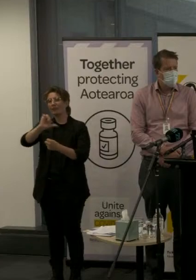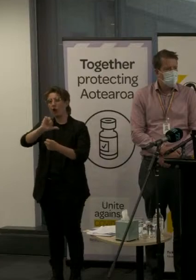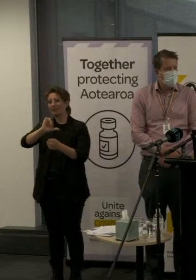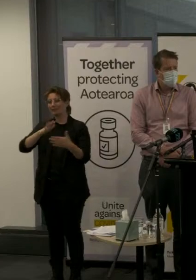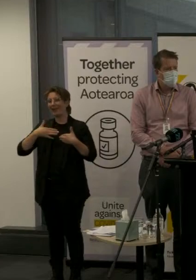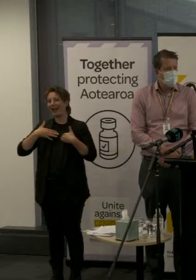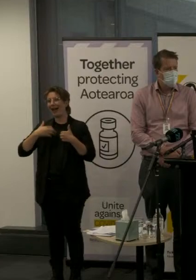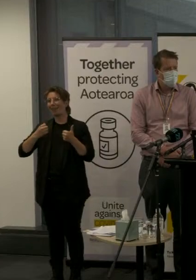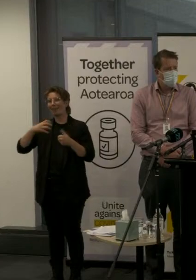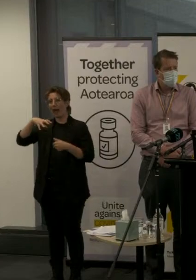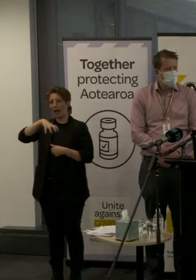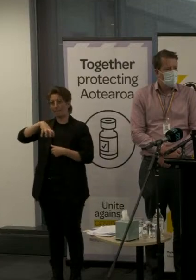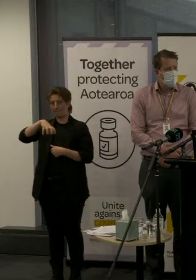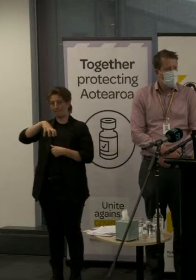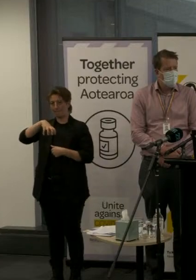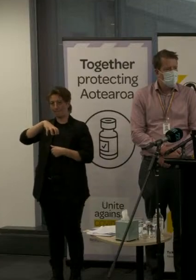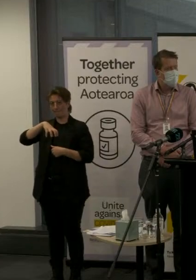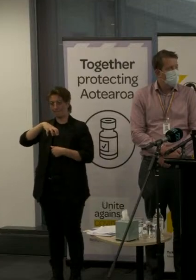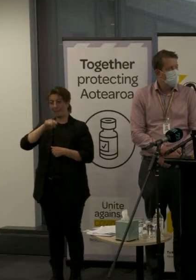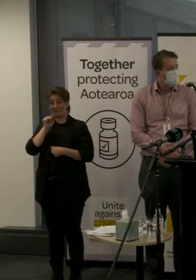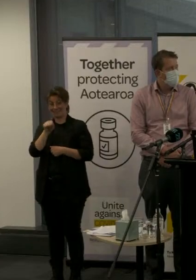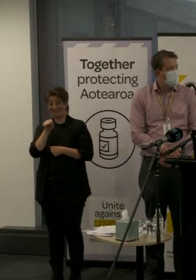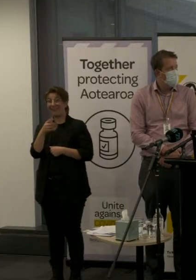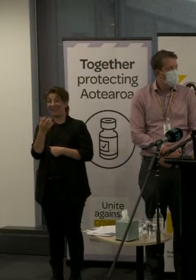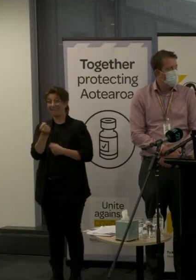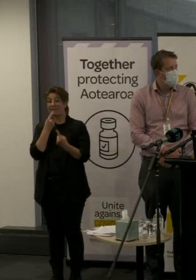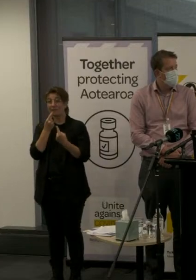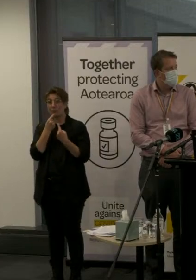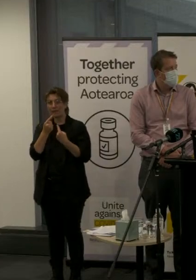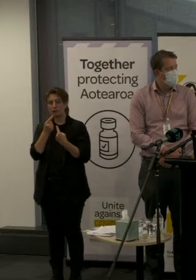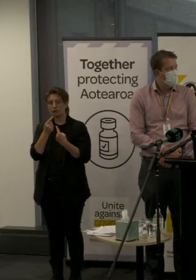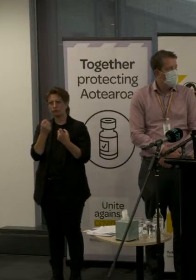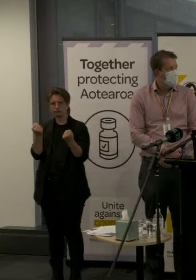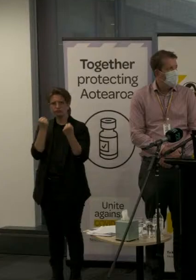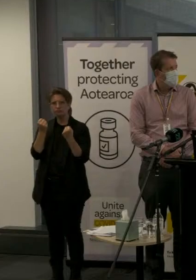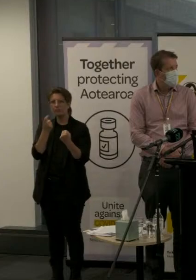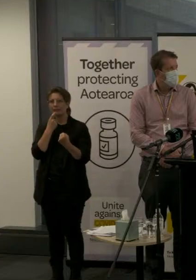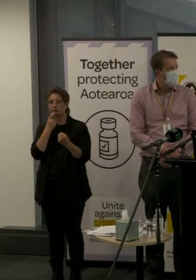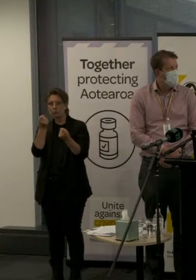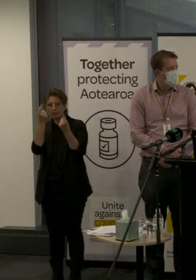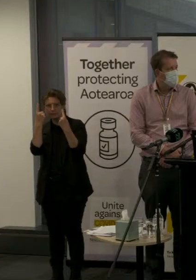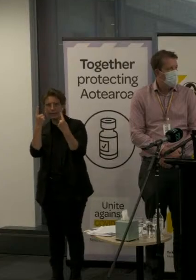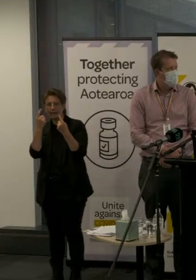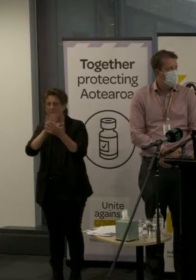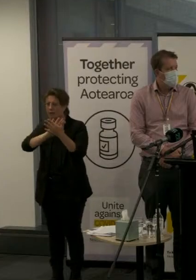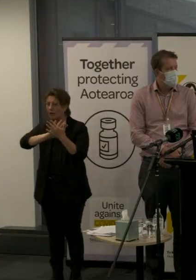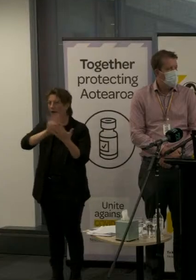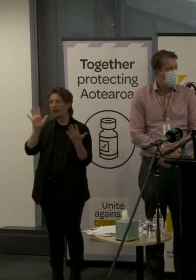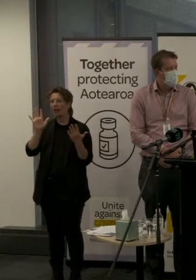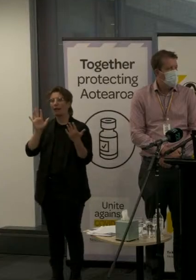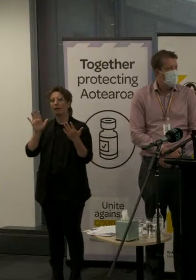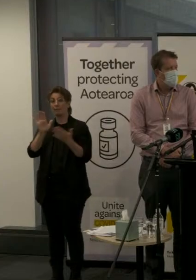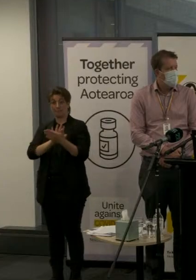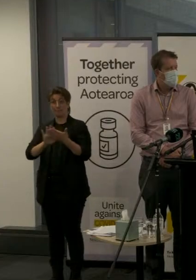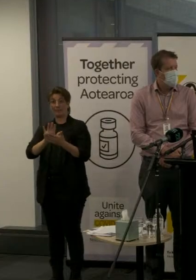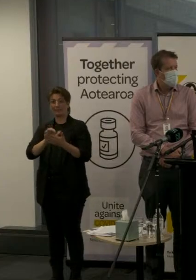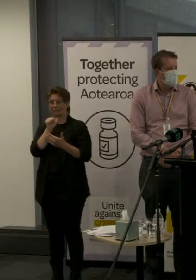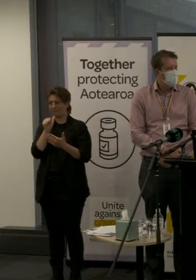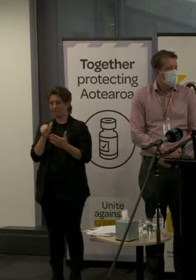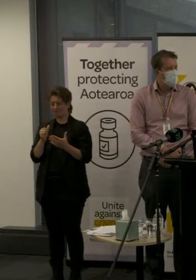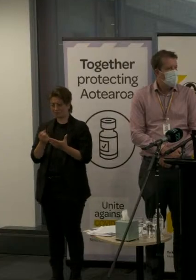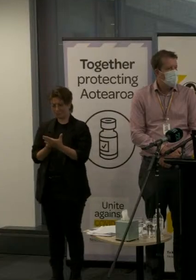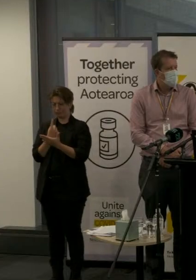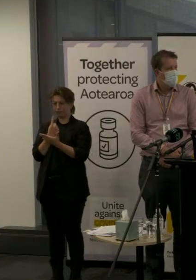information relevant and easy to understand so that people in the stressful situation of testing positive for